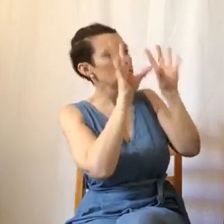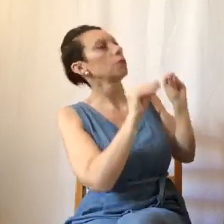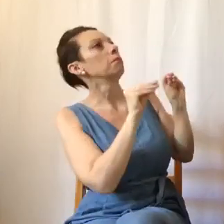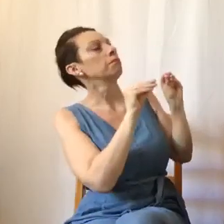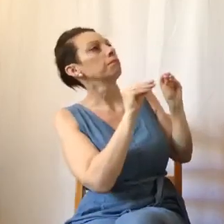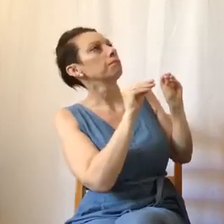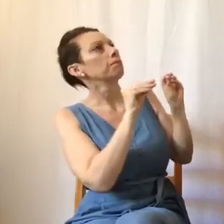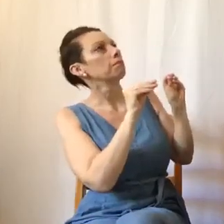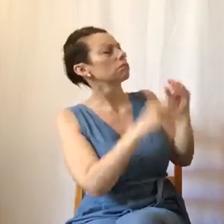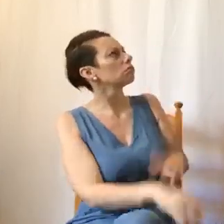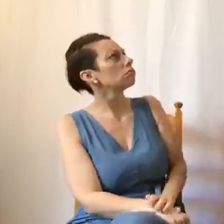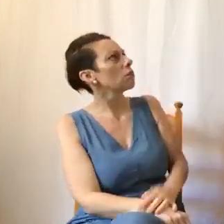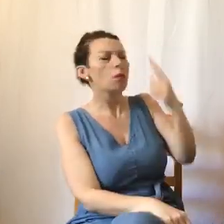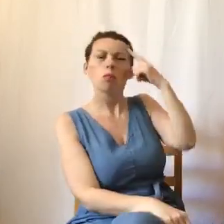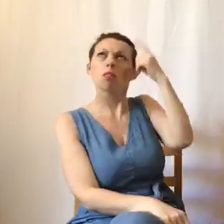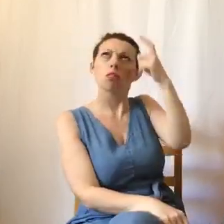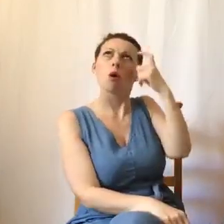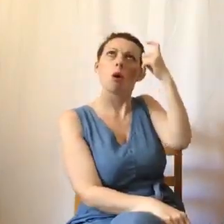idea.